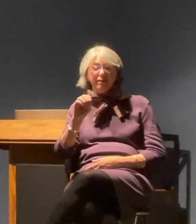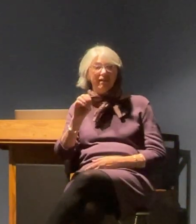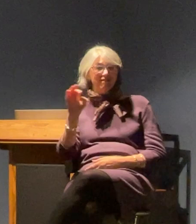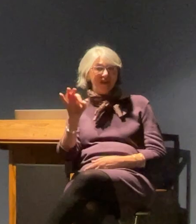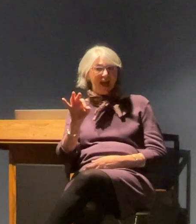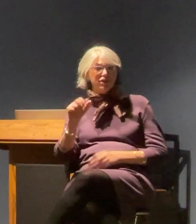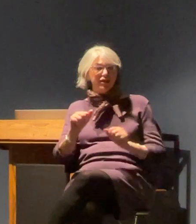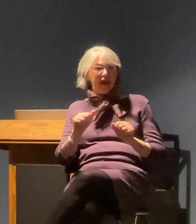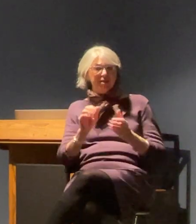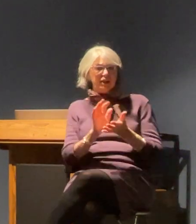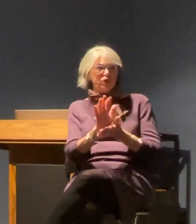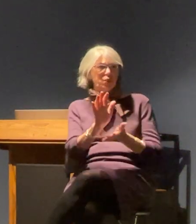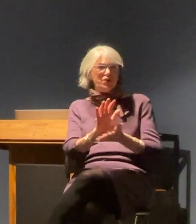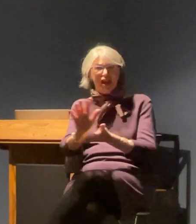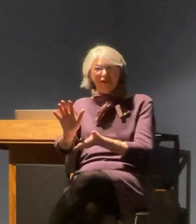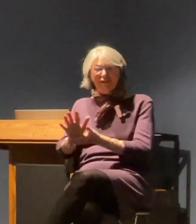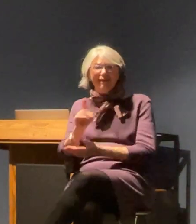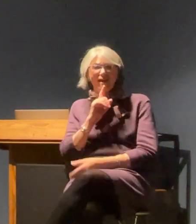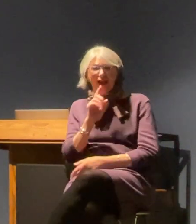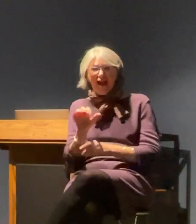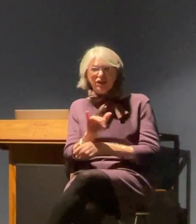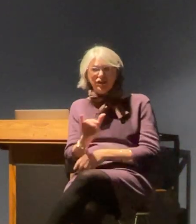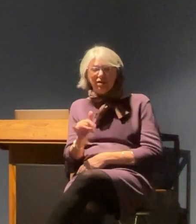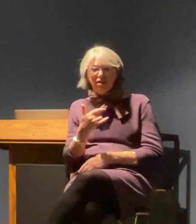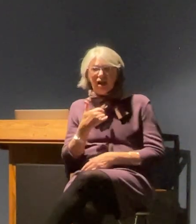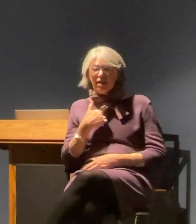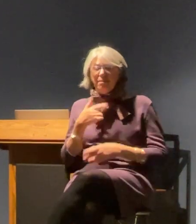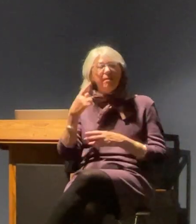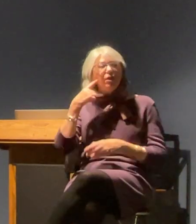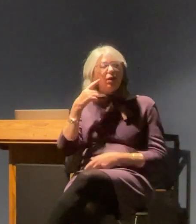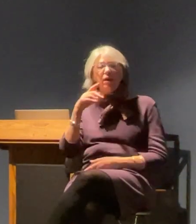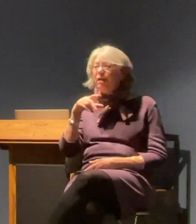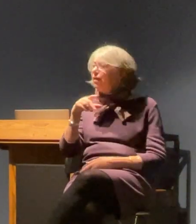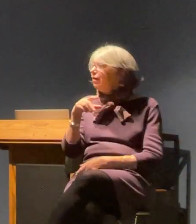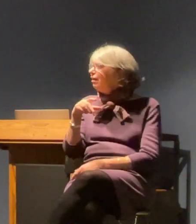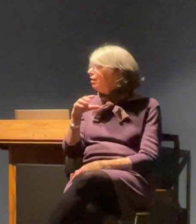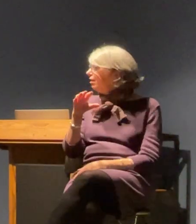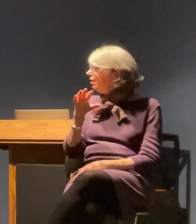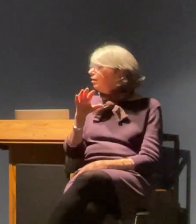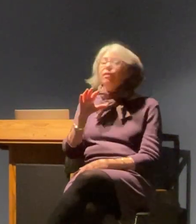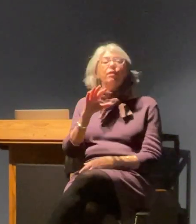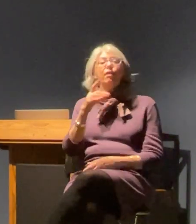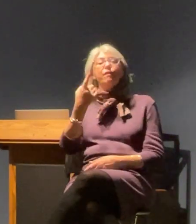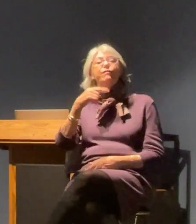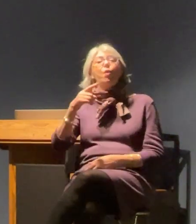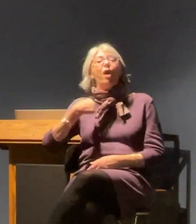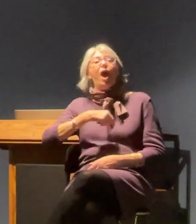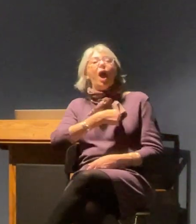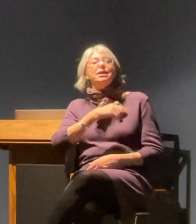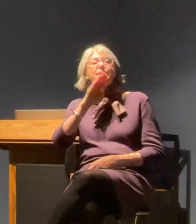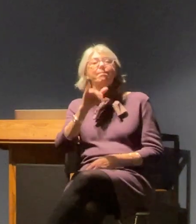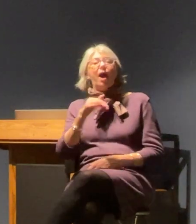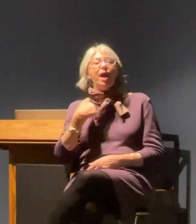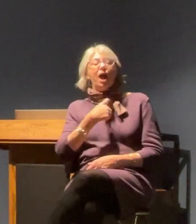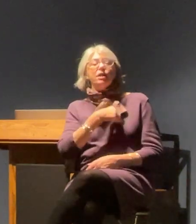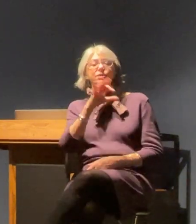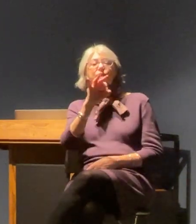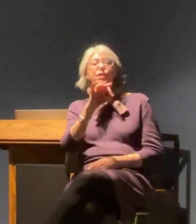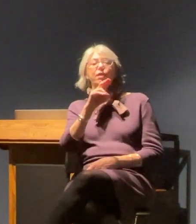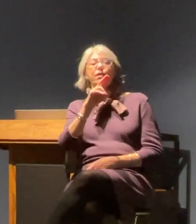could be exclusionary, where it's actually like, we might have heard of FUBU, for us, by us, right? That's exclusion